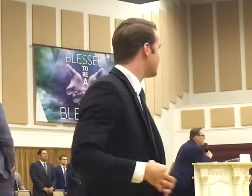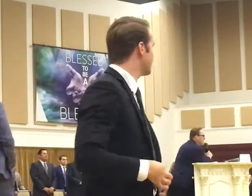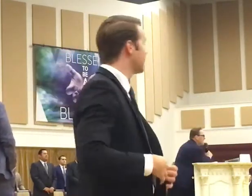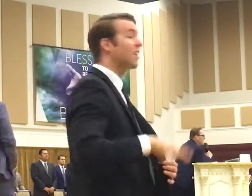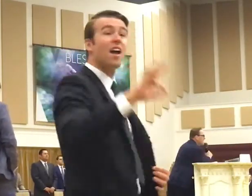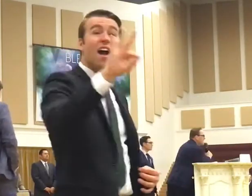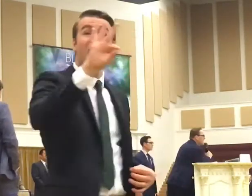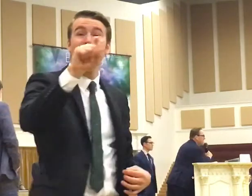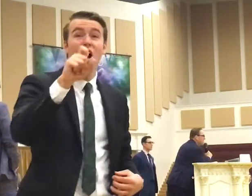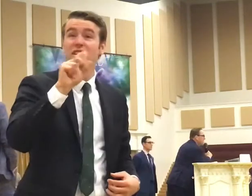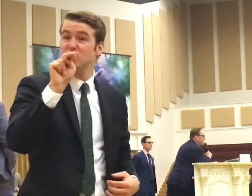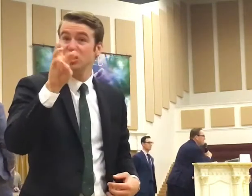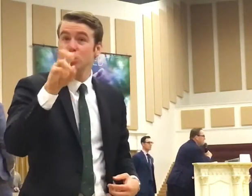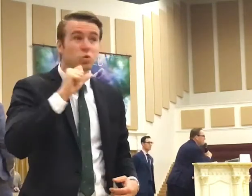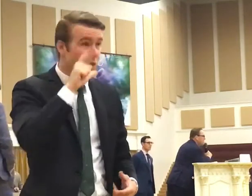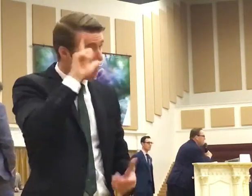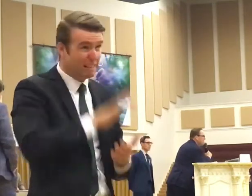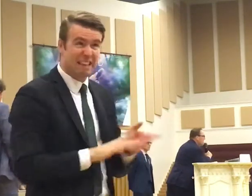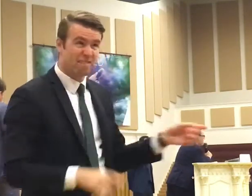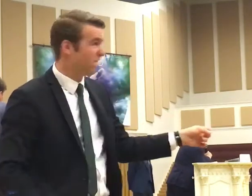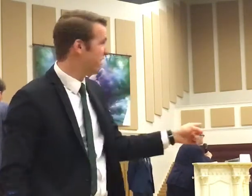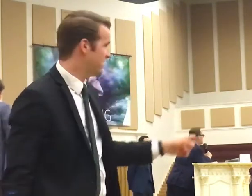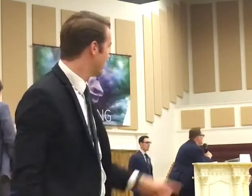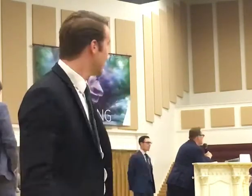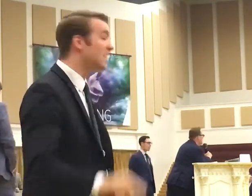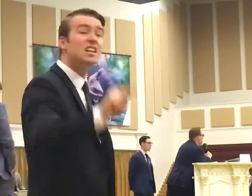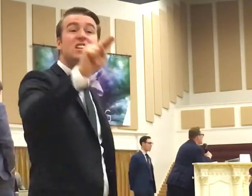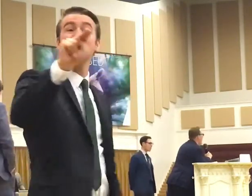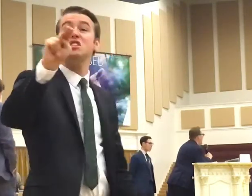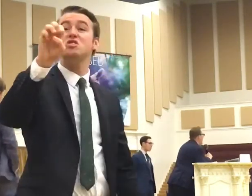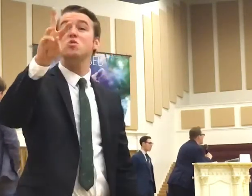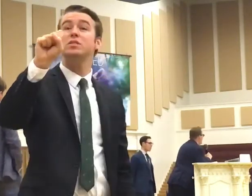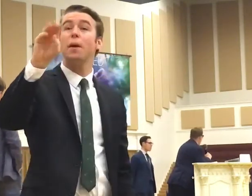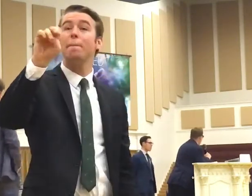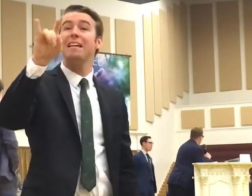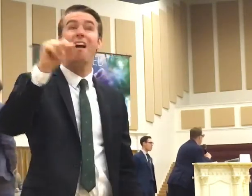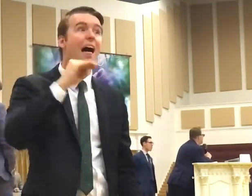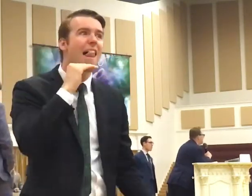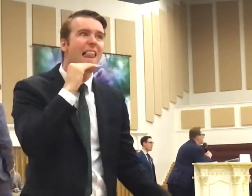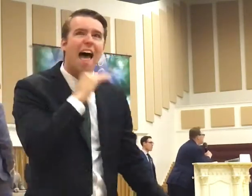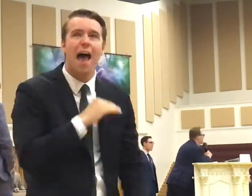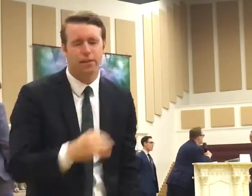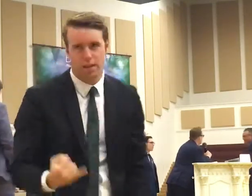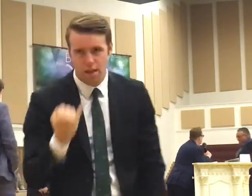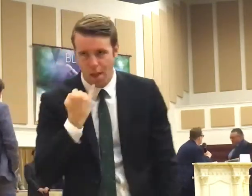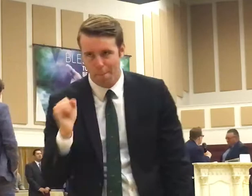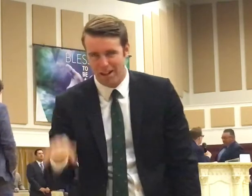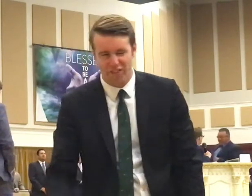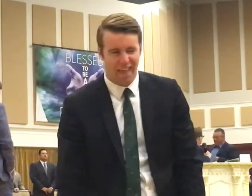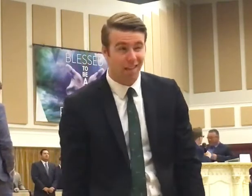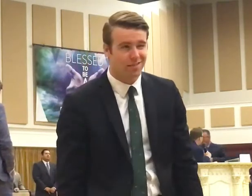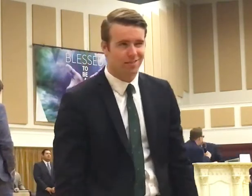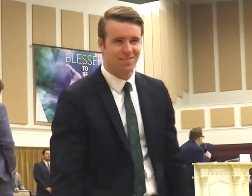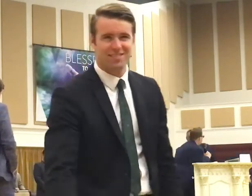Fox News ain't gonna believe this. The news media lied. Imagine that.